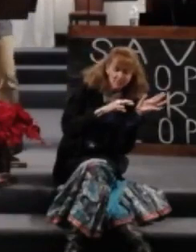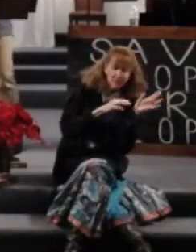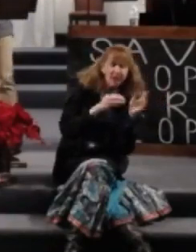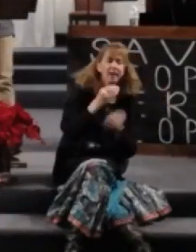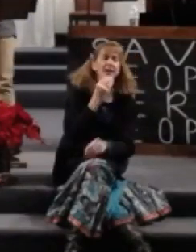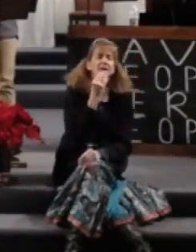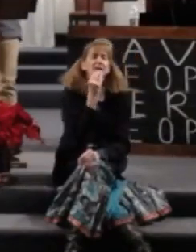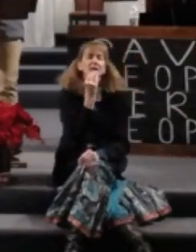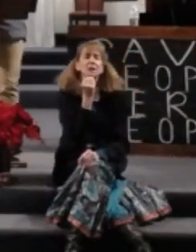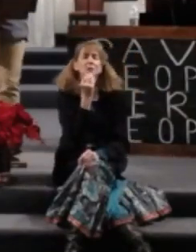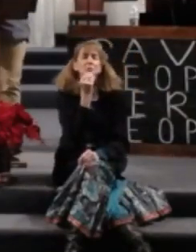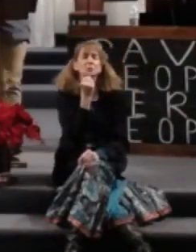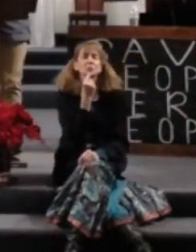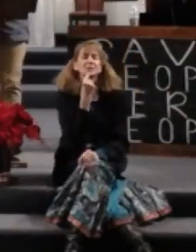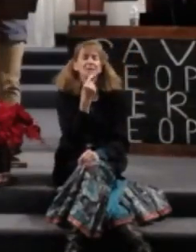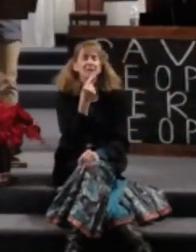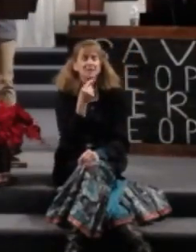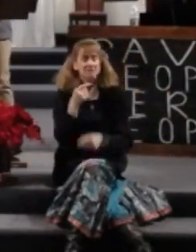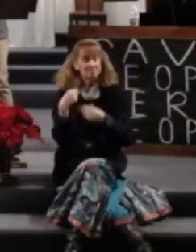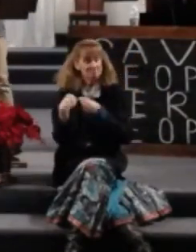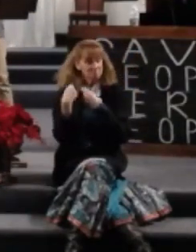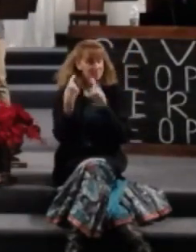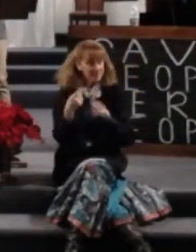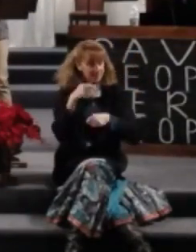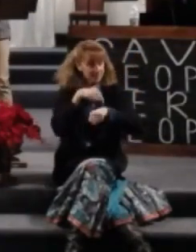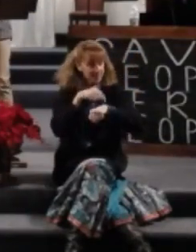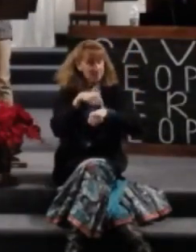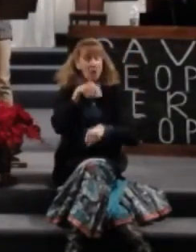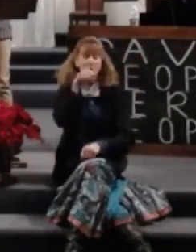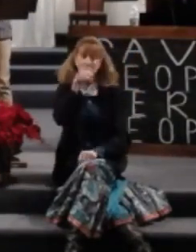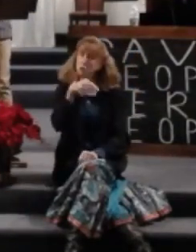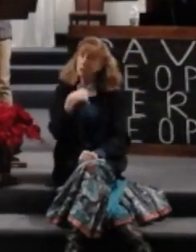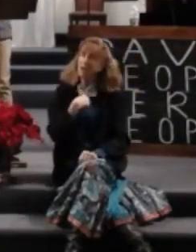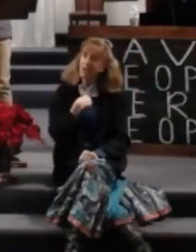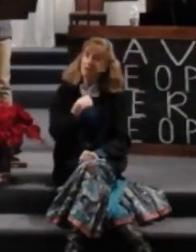Hebrews says that by this time, you and I,